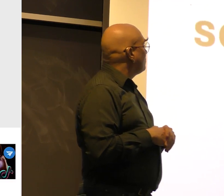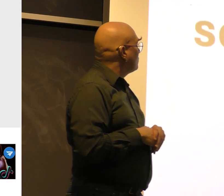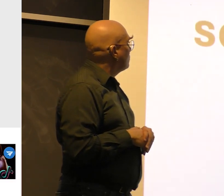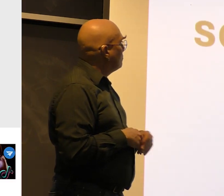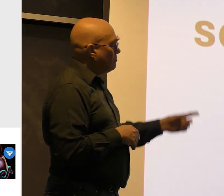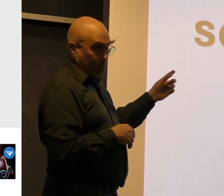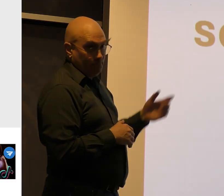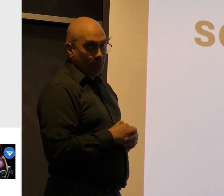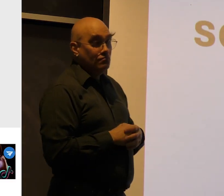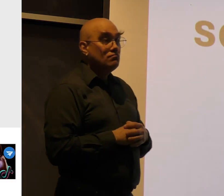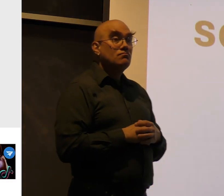Next slide.